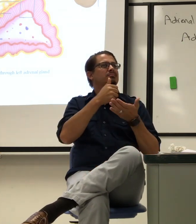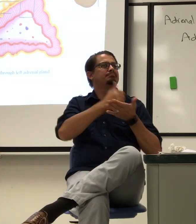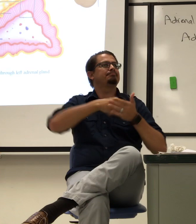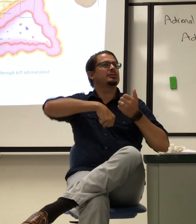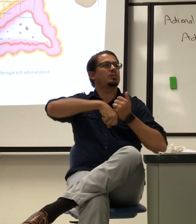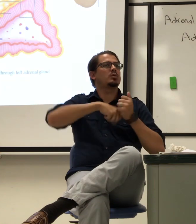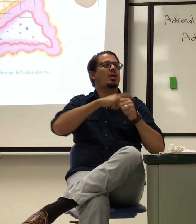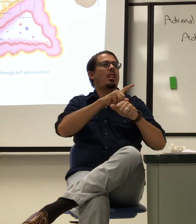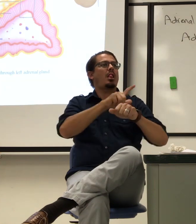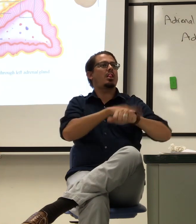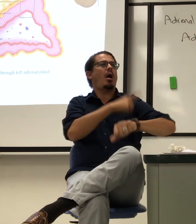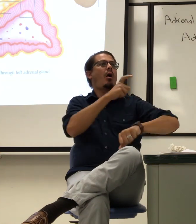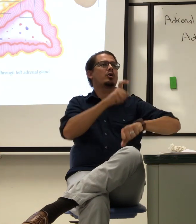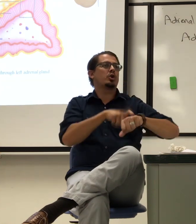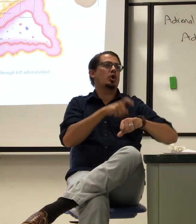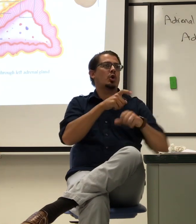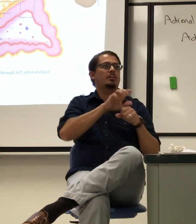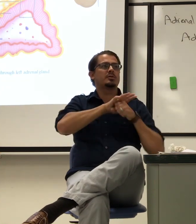response.